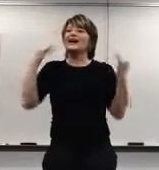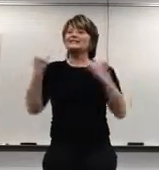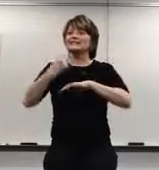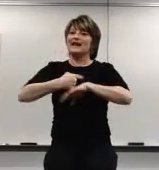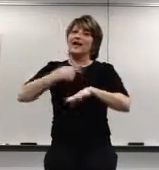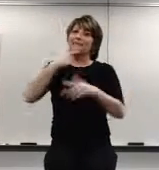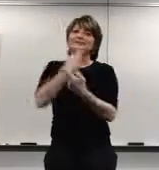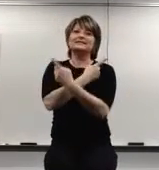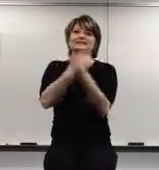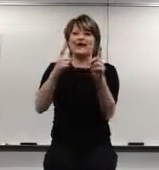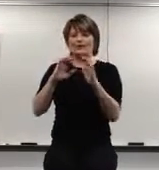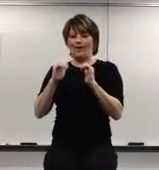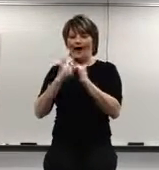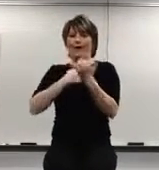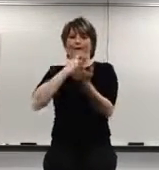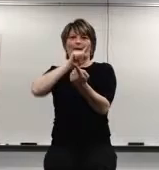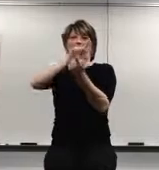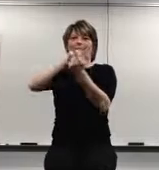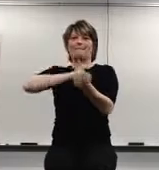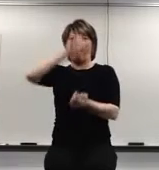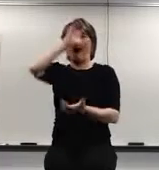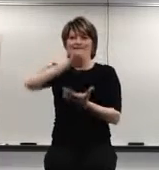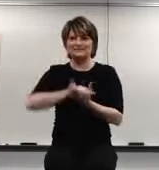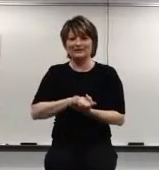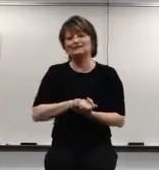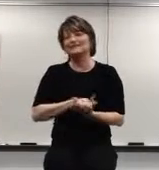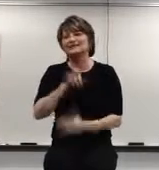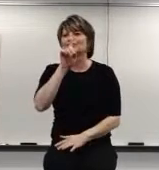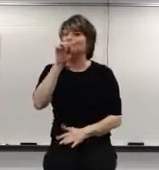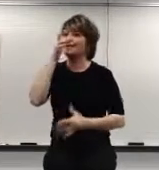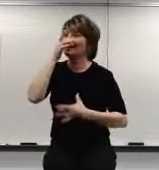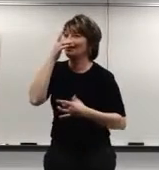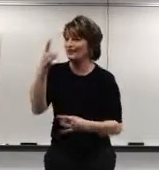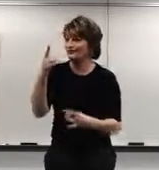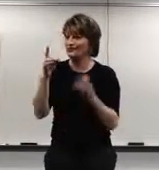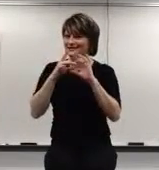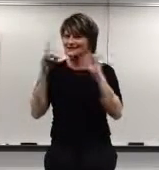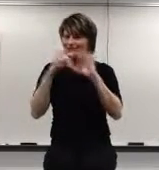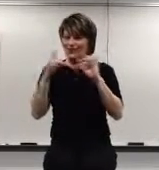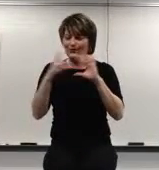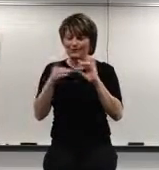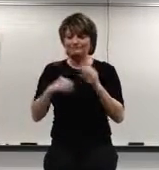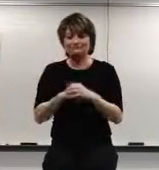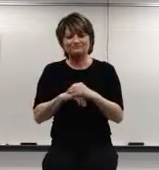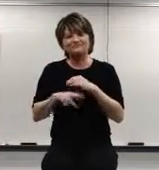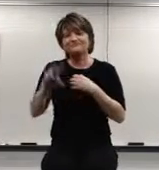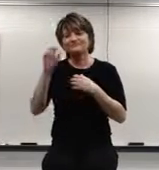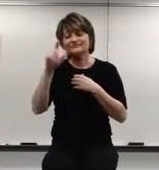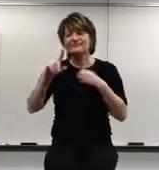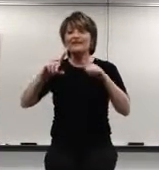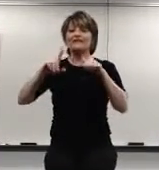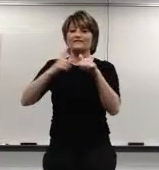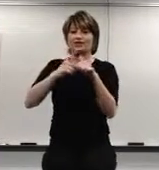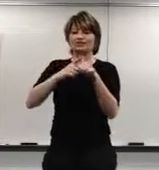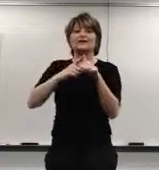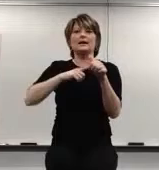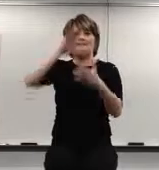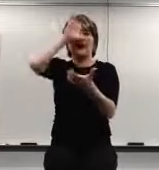Okay, hello. Today I'm going to tell you how I met my husband. It's a really interesting story. Okay,